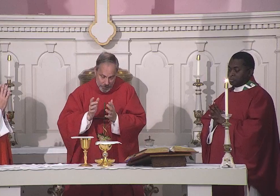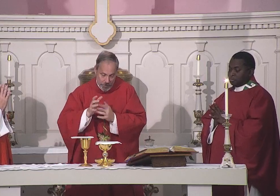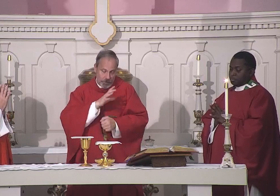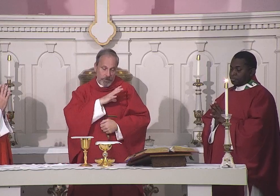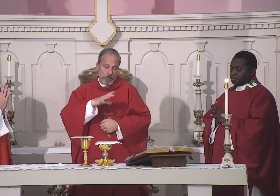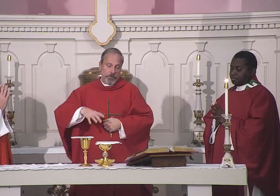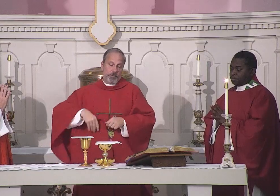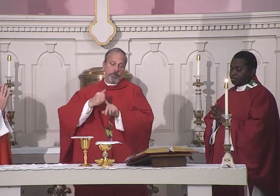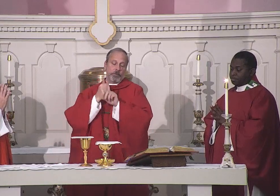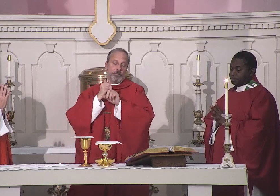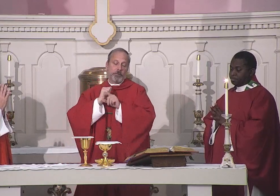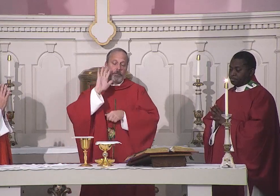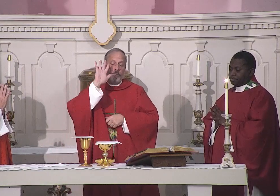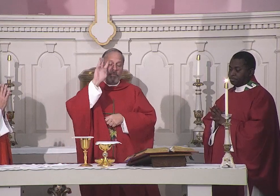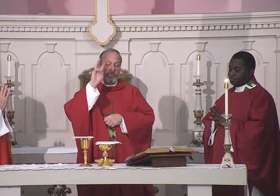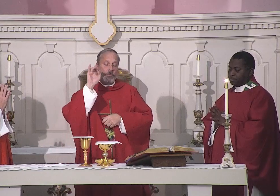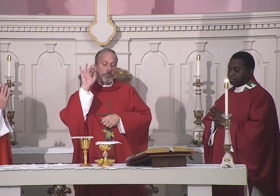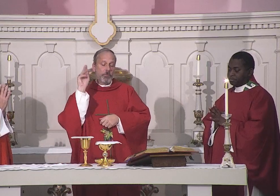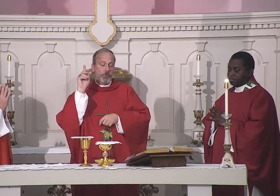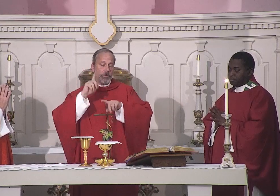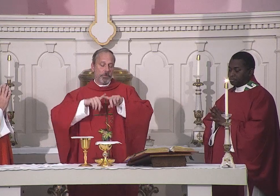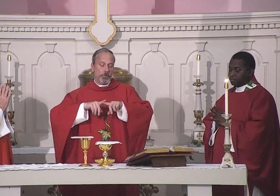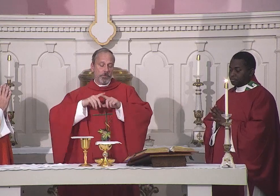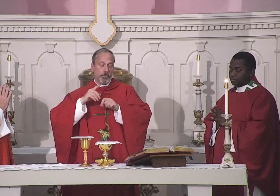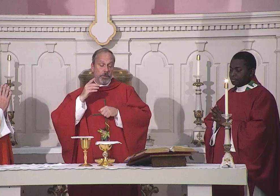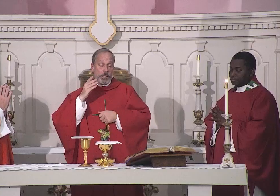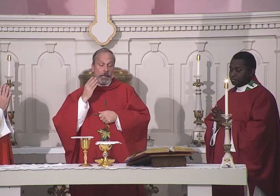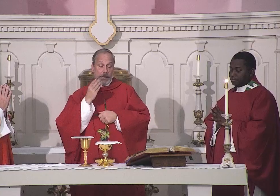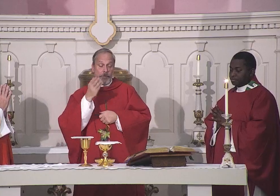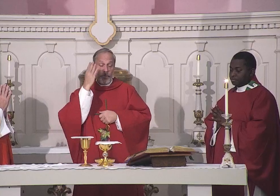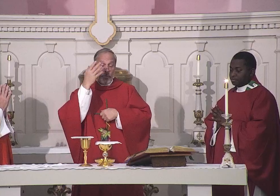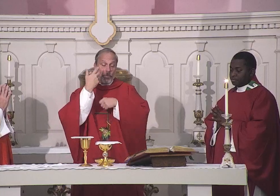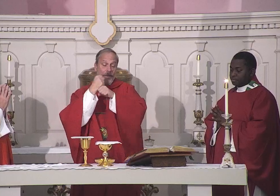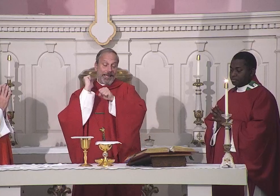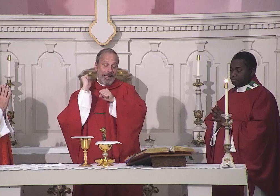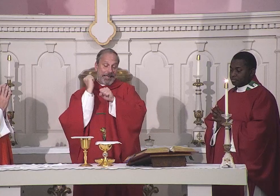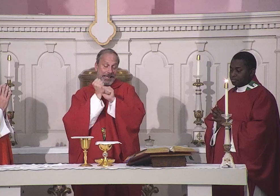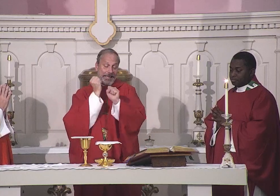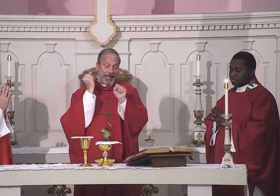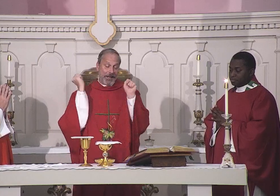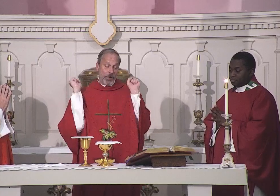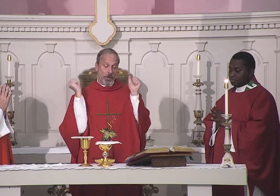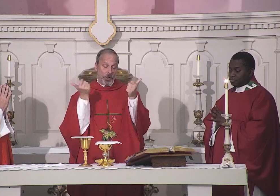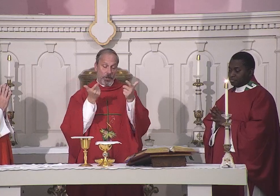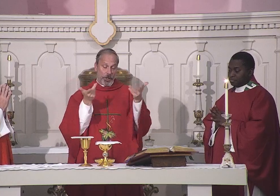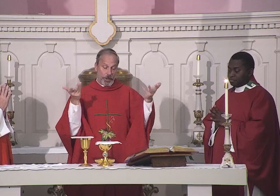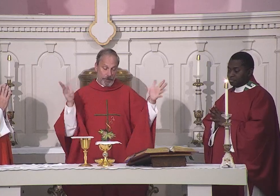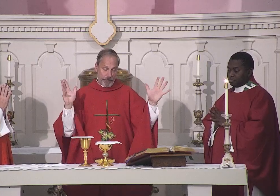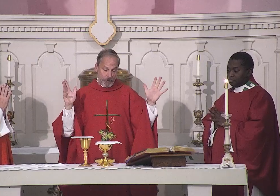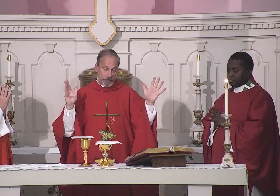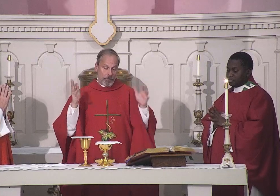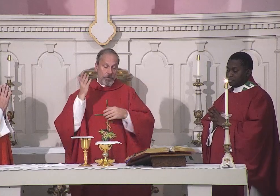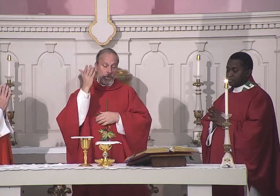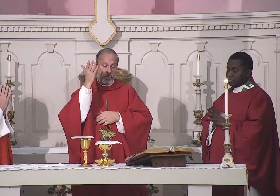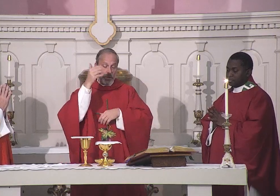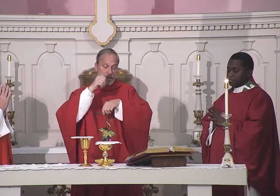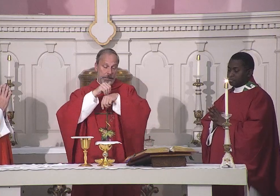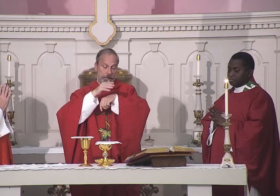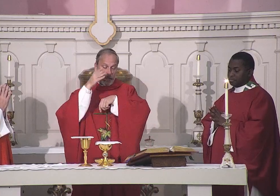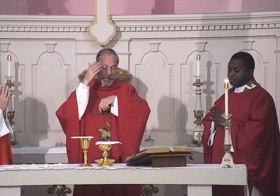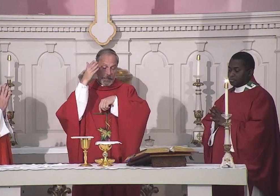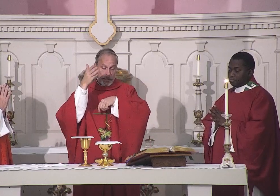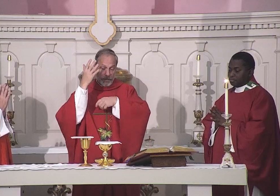Father, most holy. Through your beloved Son, Jesus Christ, your word through whom you made